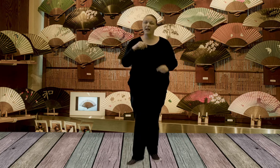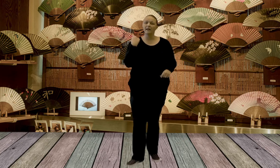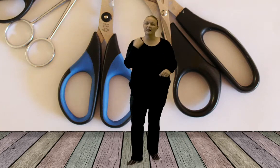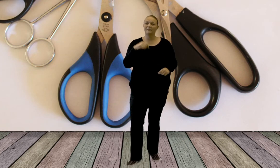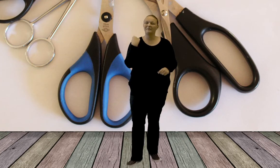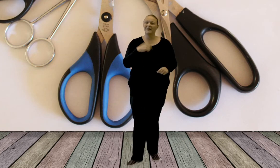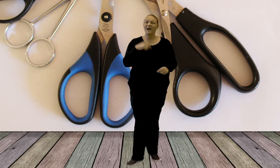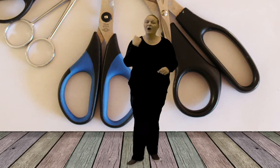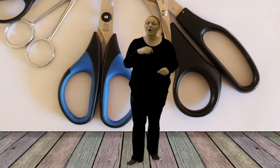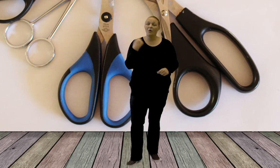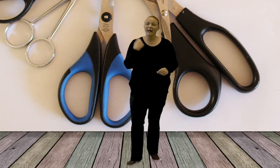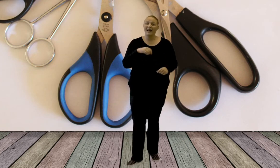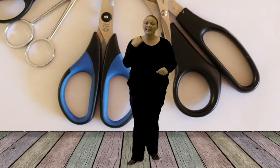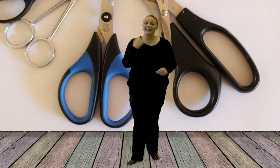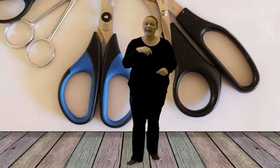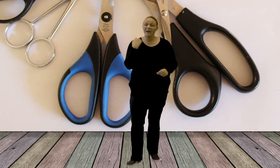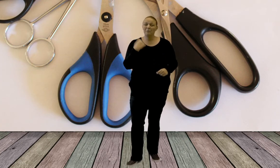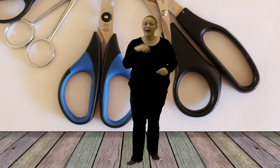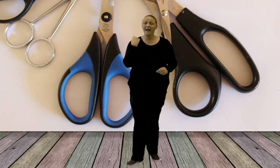fan? Oh, my aunt came back